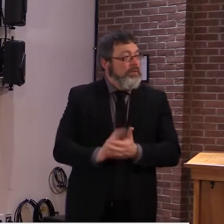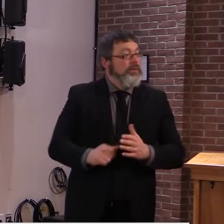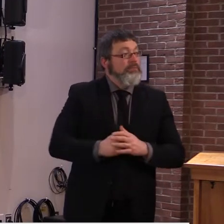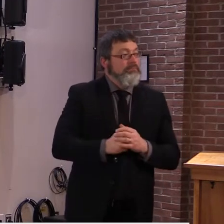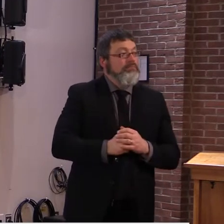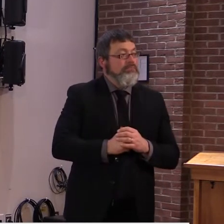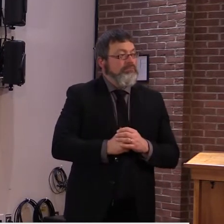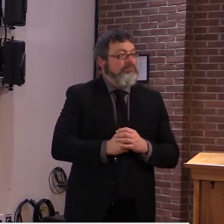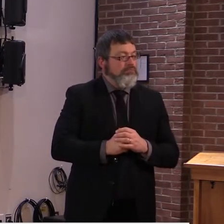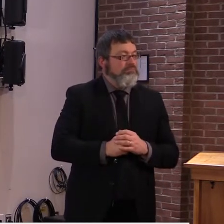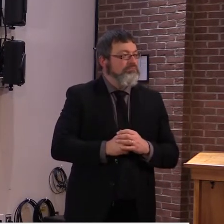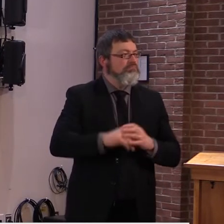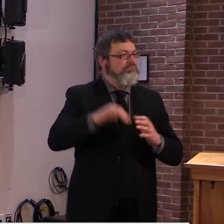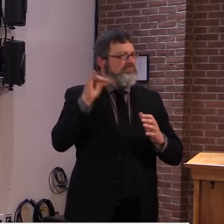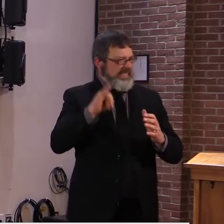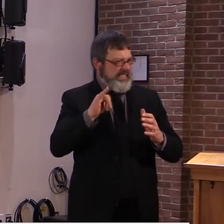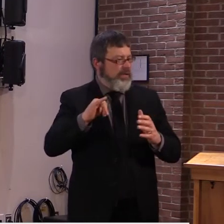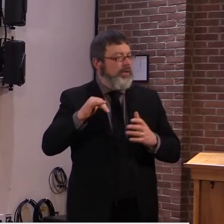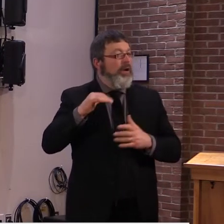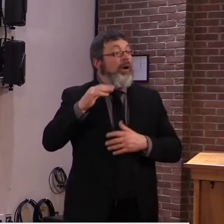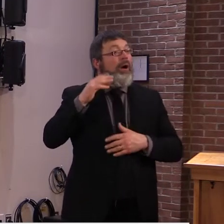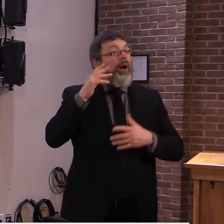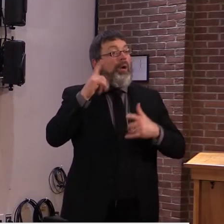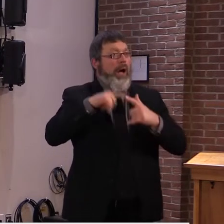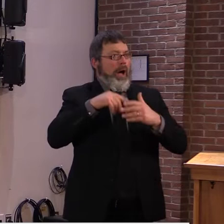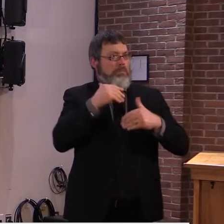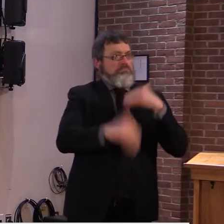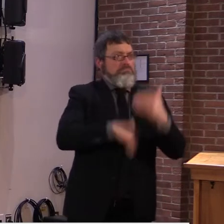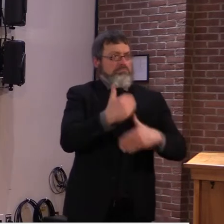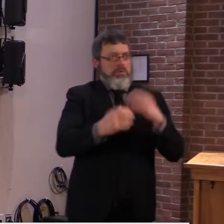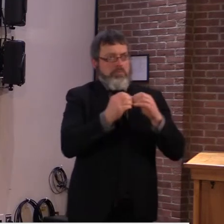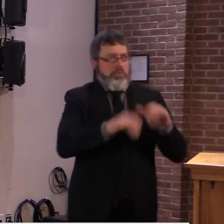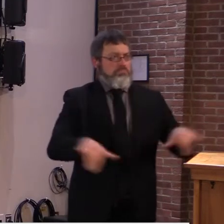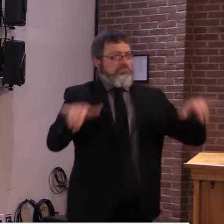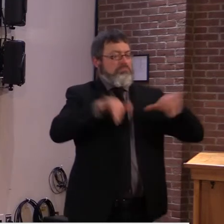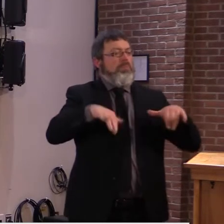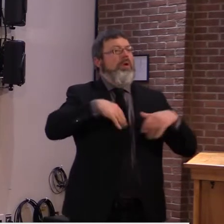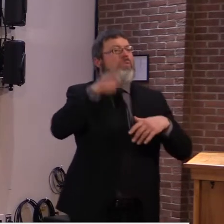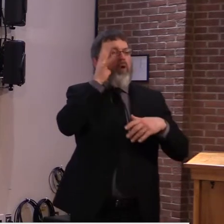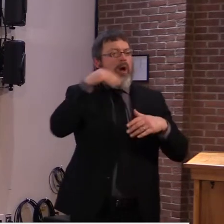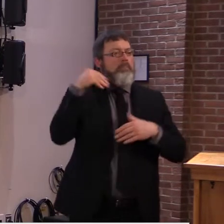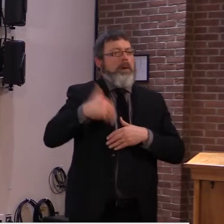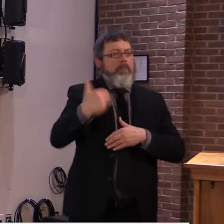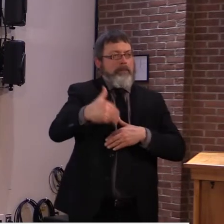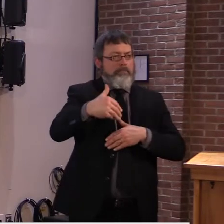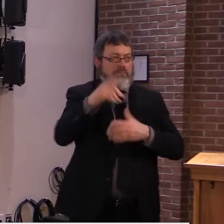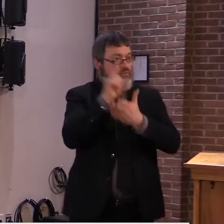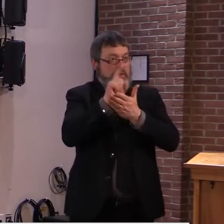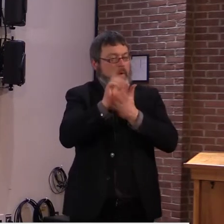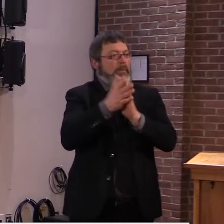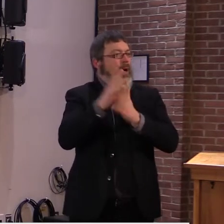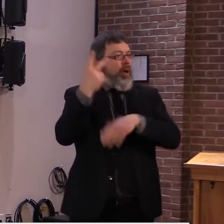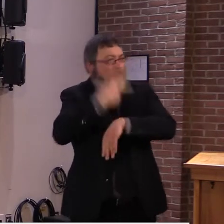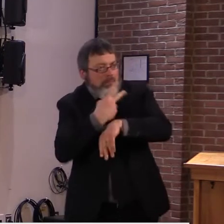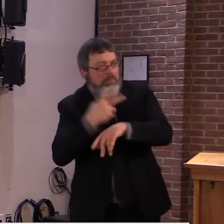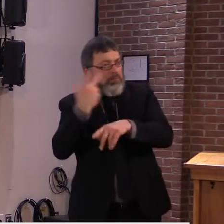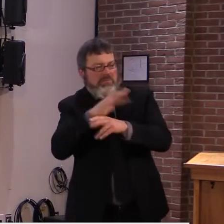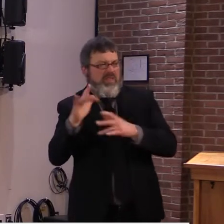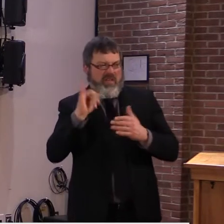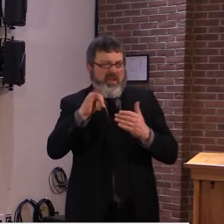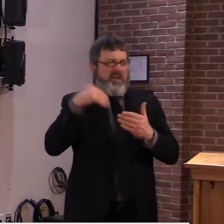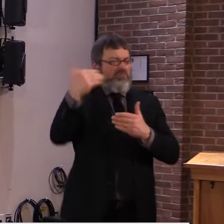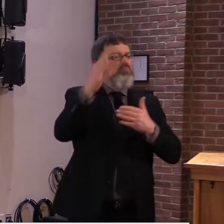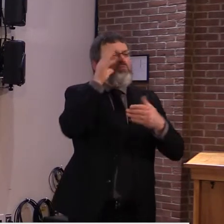provide this level of information to Vermonters. As we discussed on Tuesday, immunizations have already